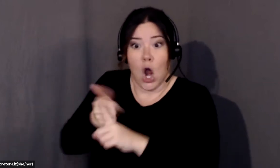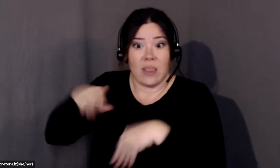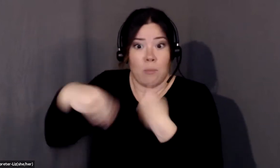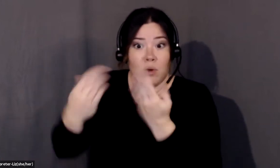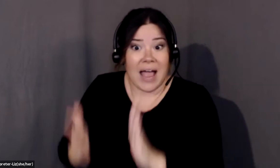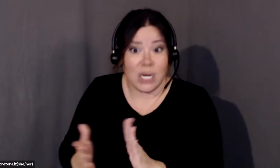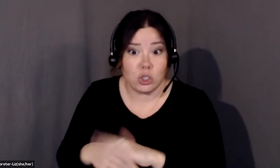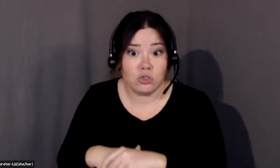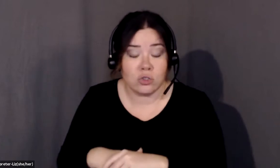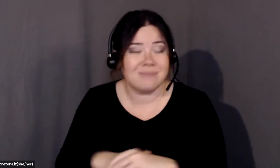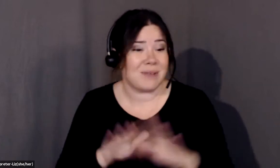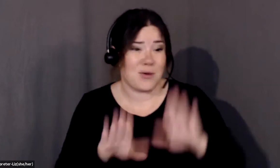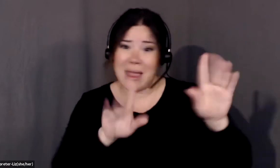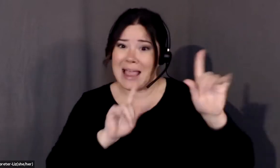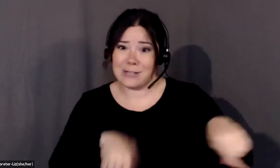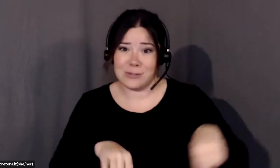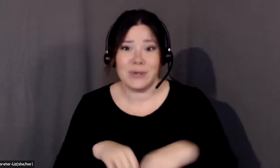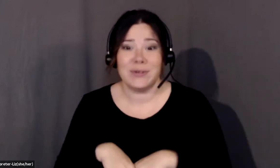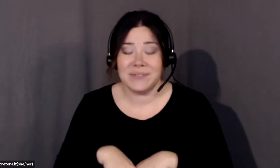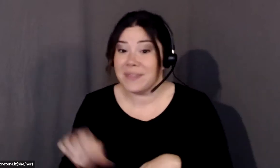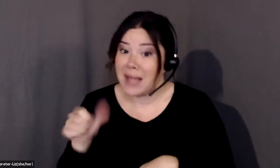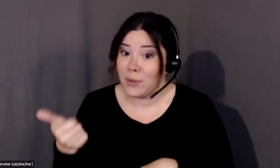answer. Anyone else?